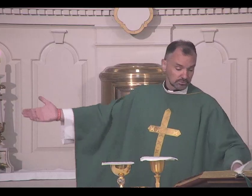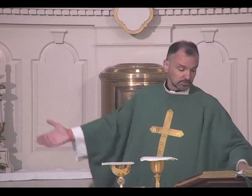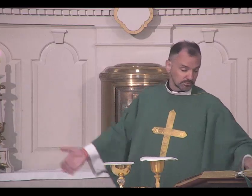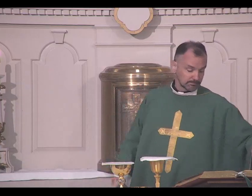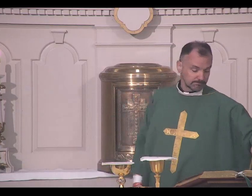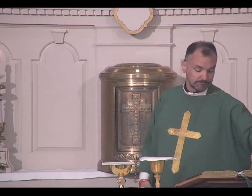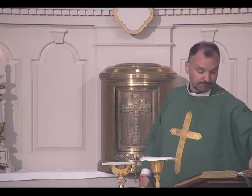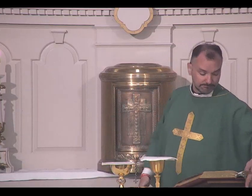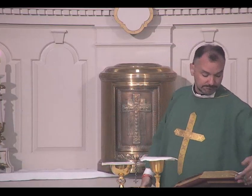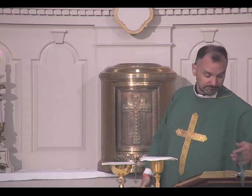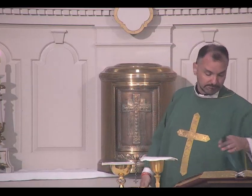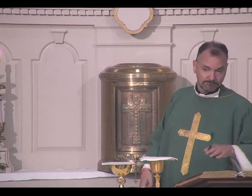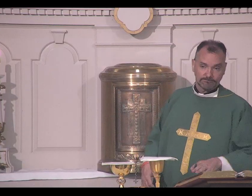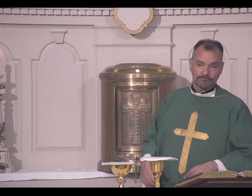Lord be with you.